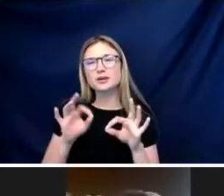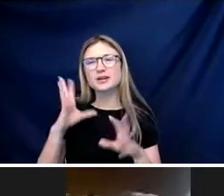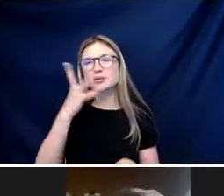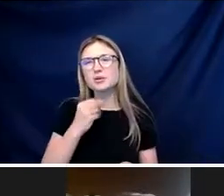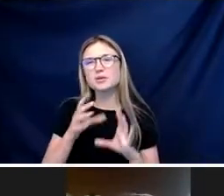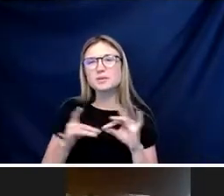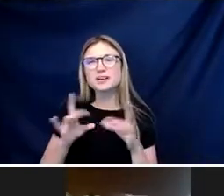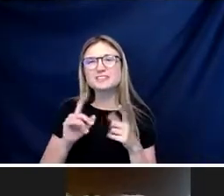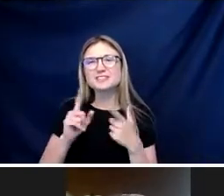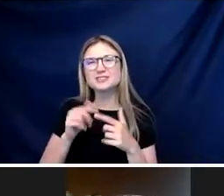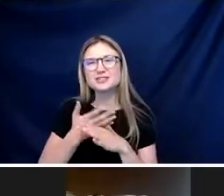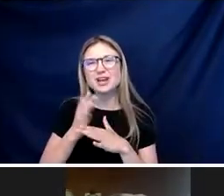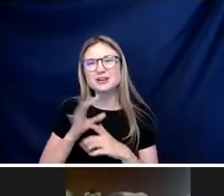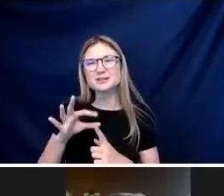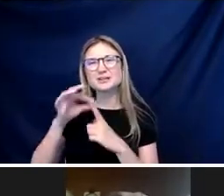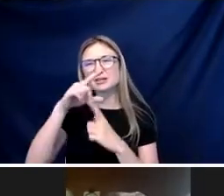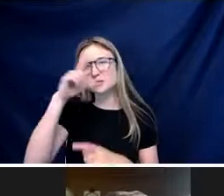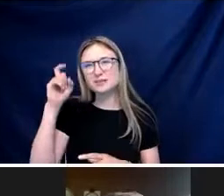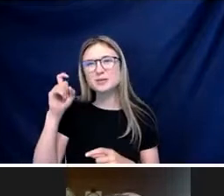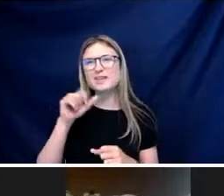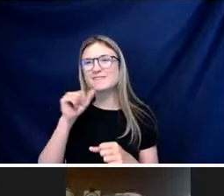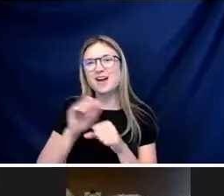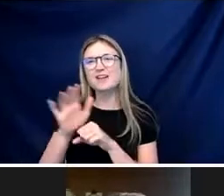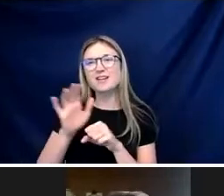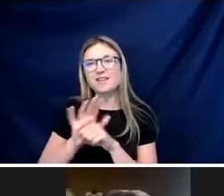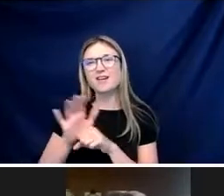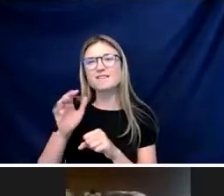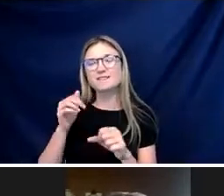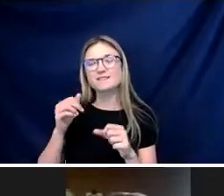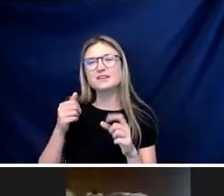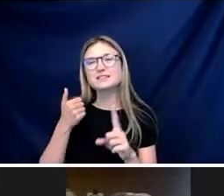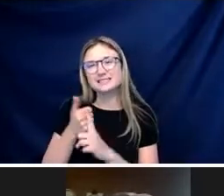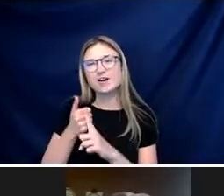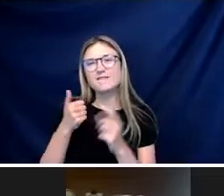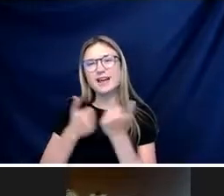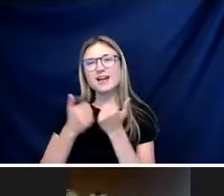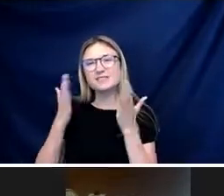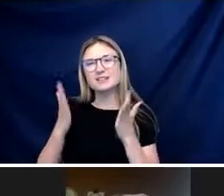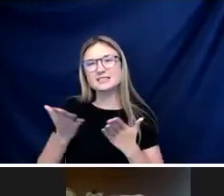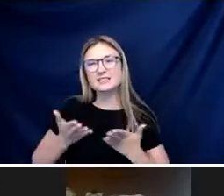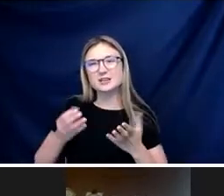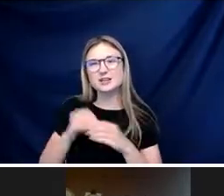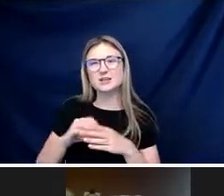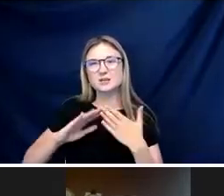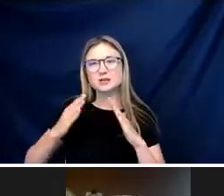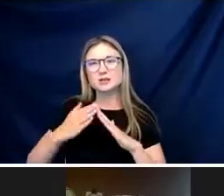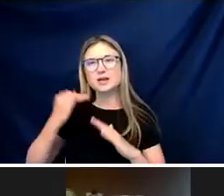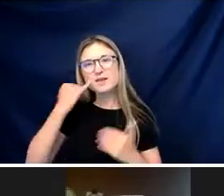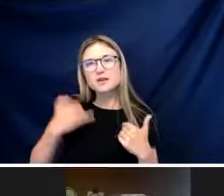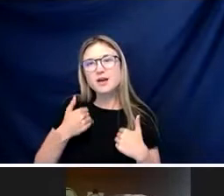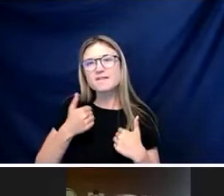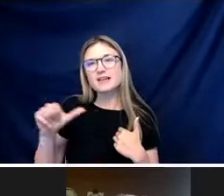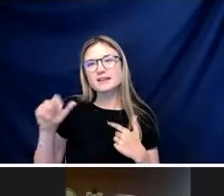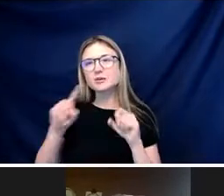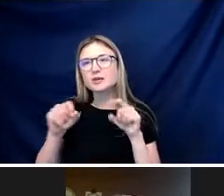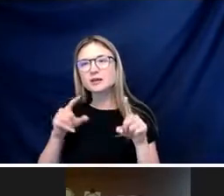we have such a lack of self-advocates currently in our advocacy community. So if you have any questions, I'd be happy to answer them. And also,